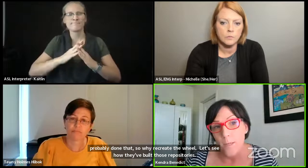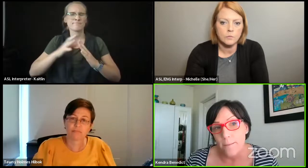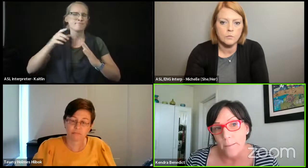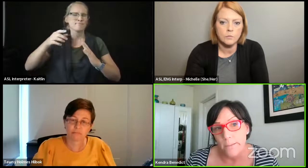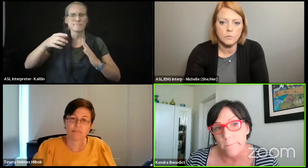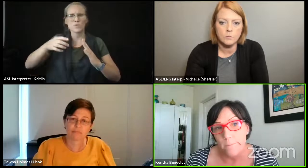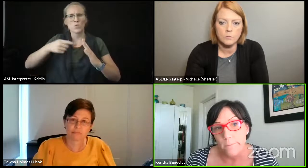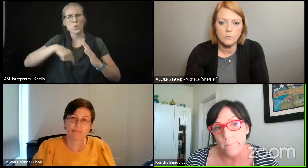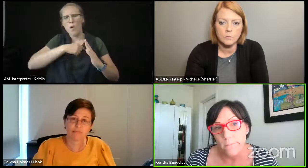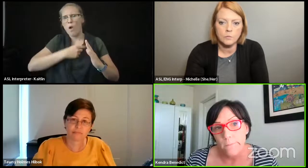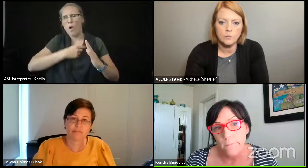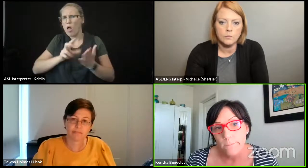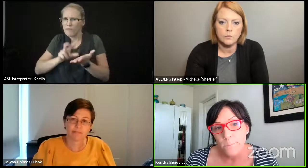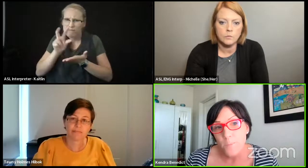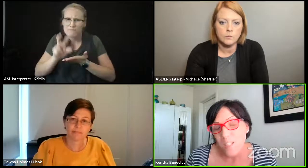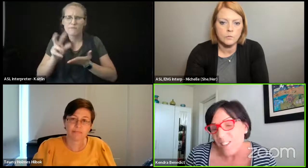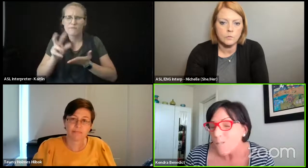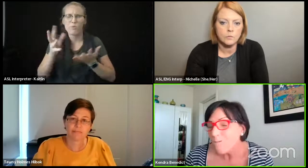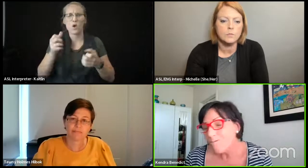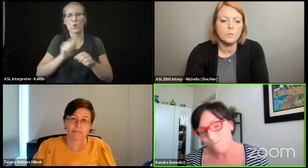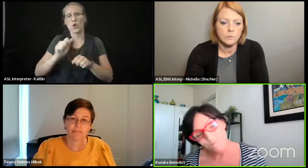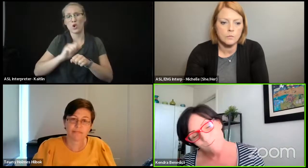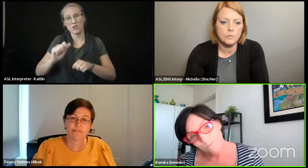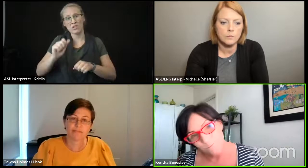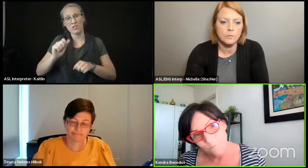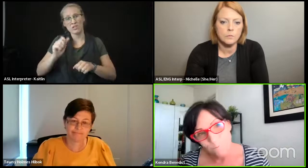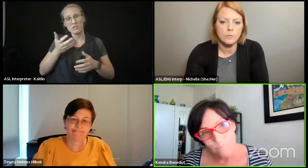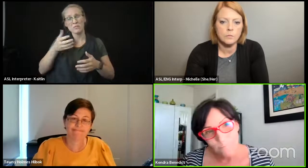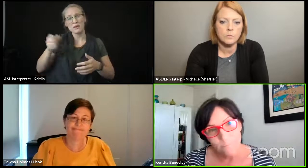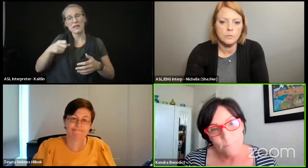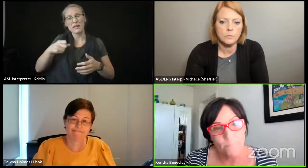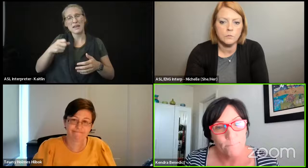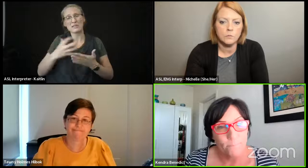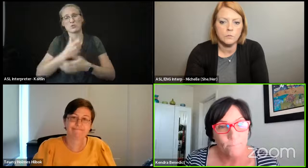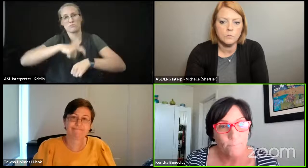our time wisely. So that's all.